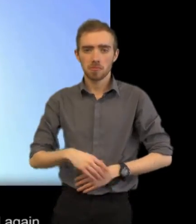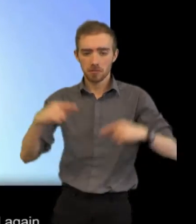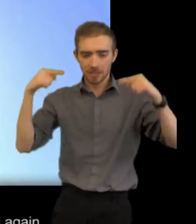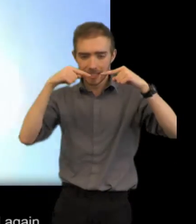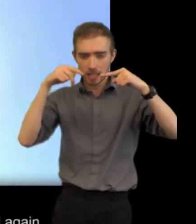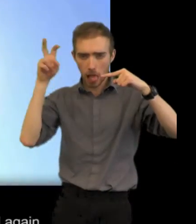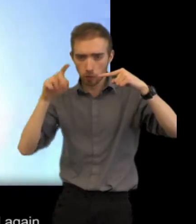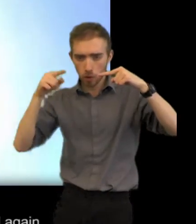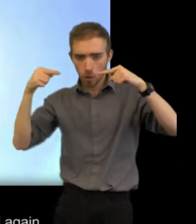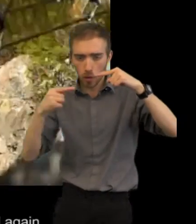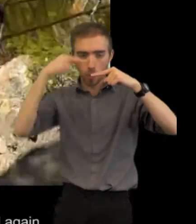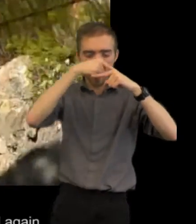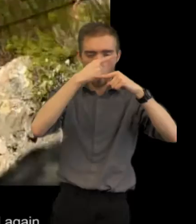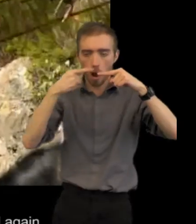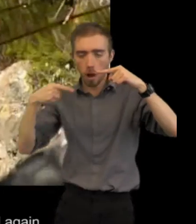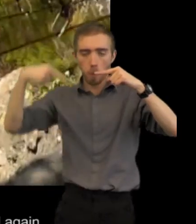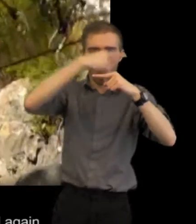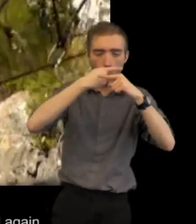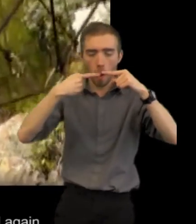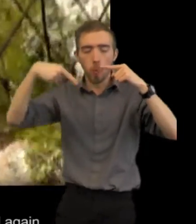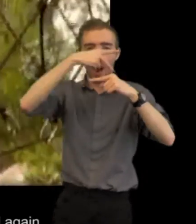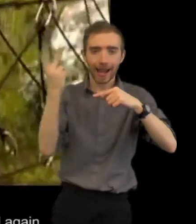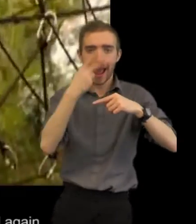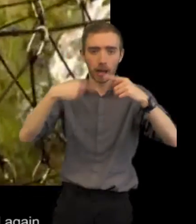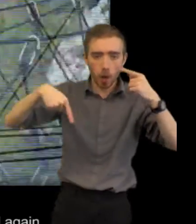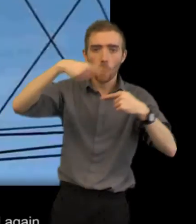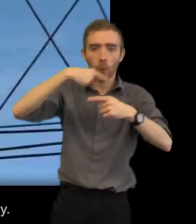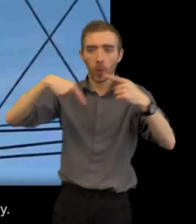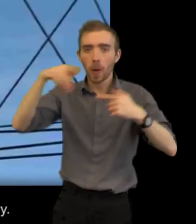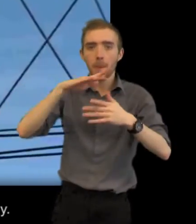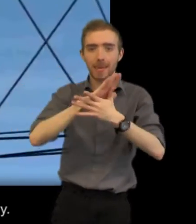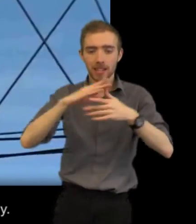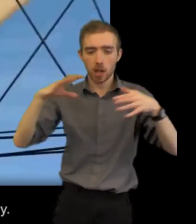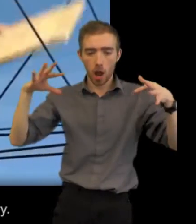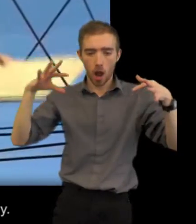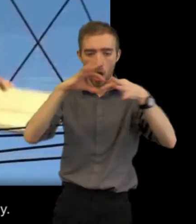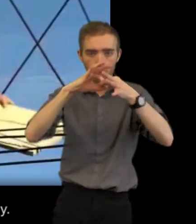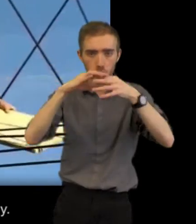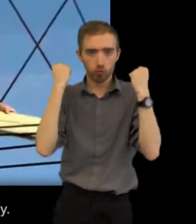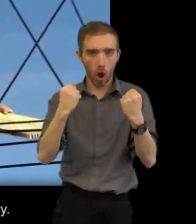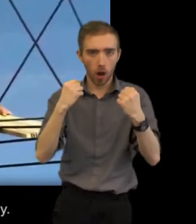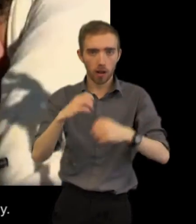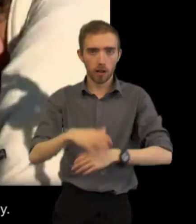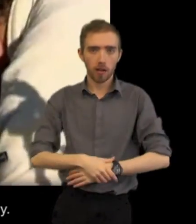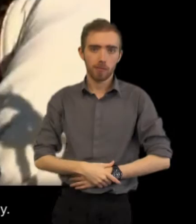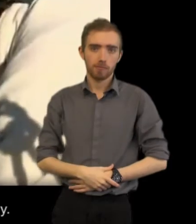As the signal crosses the gap between the brain cells again and again, we establish a more solid